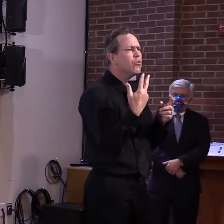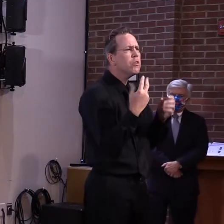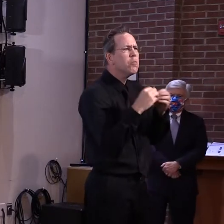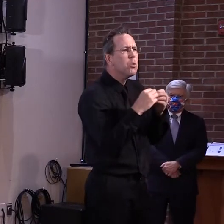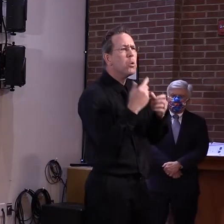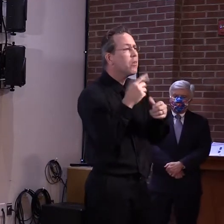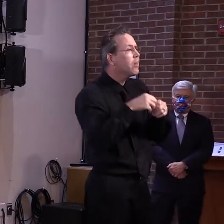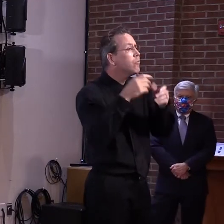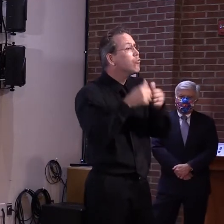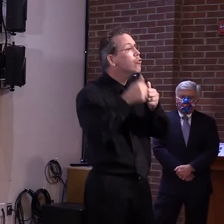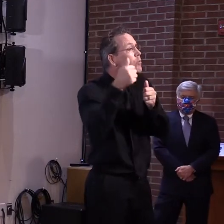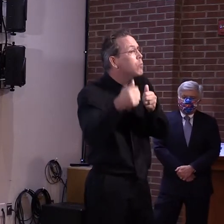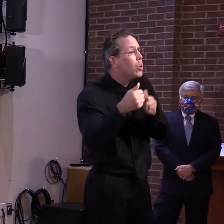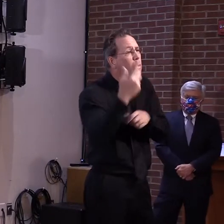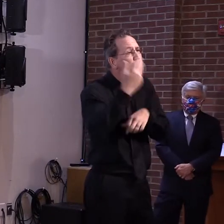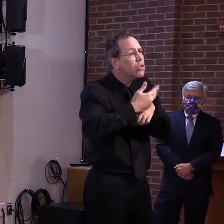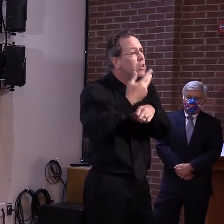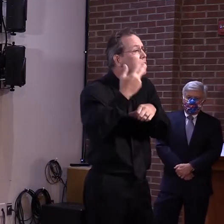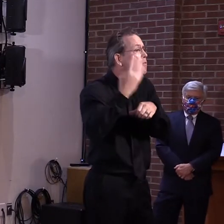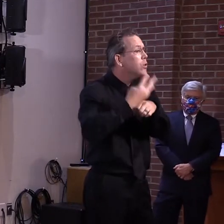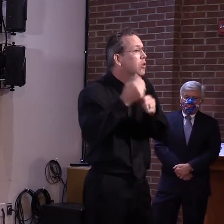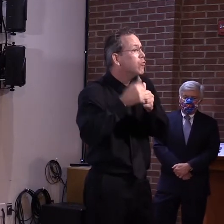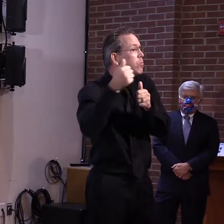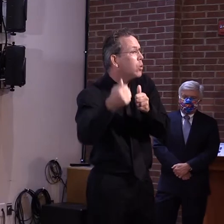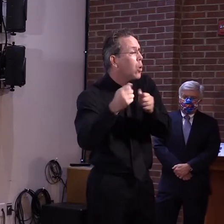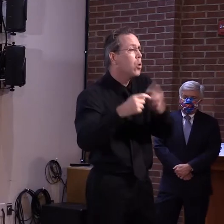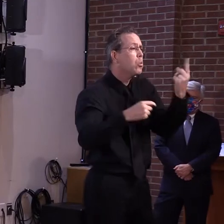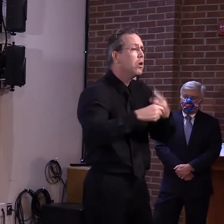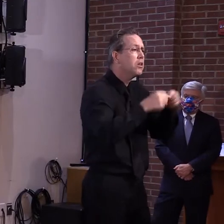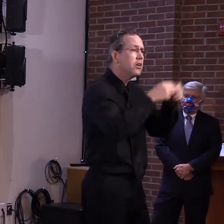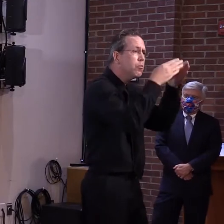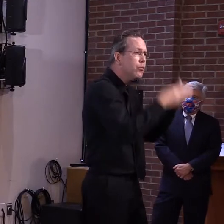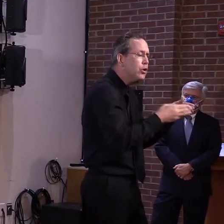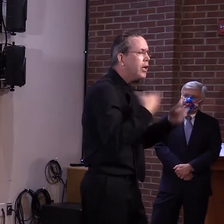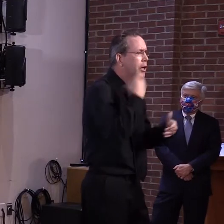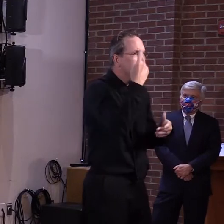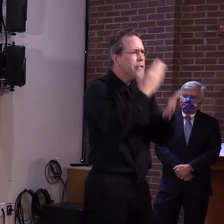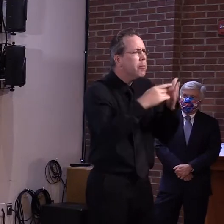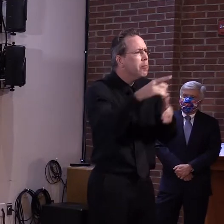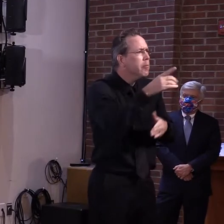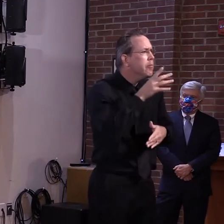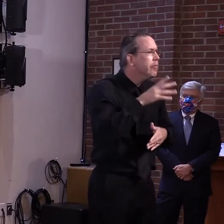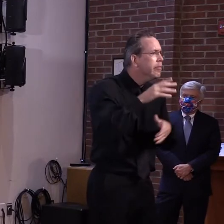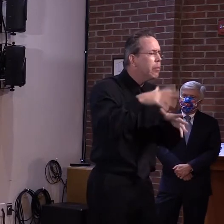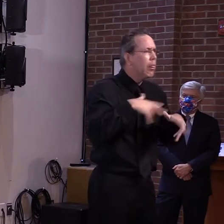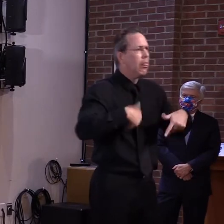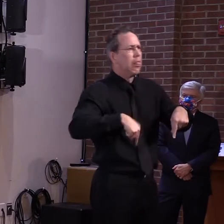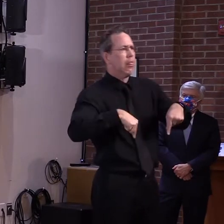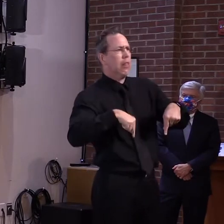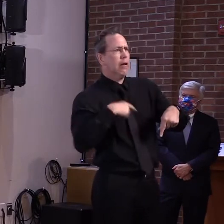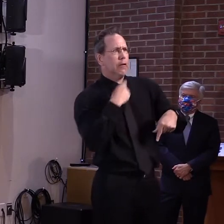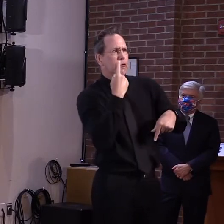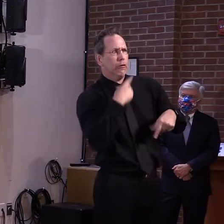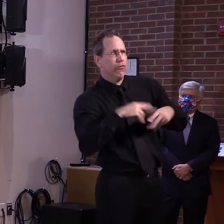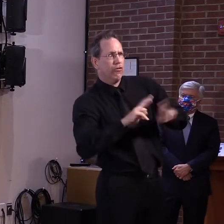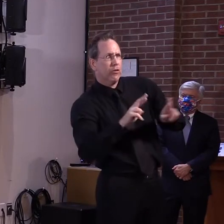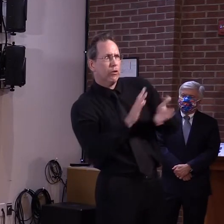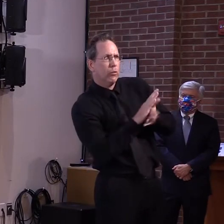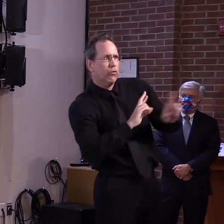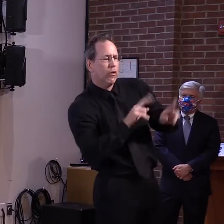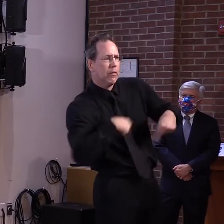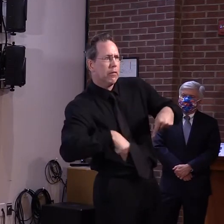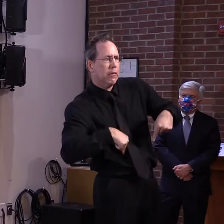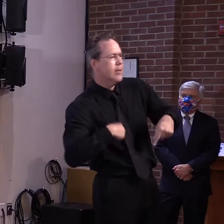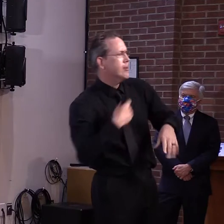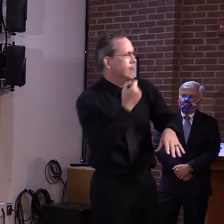lot of anxiety about returning. And I get it. But I don't want you to forget that the folks